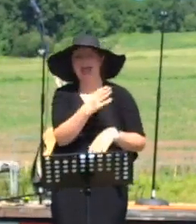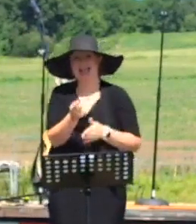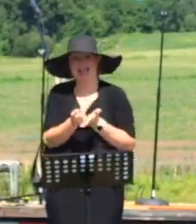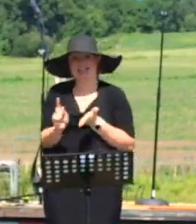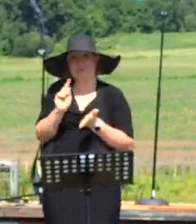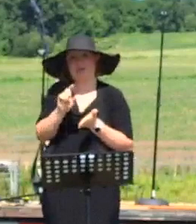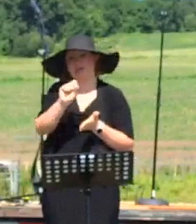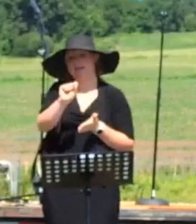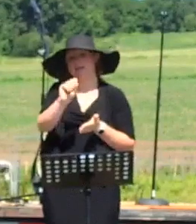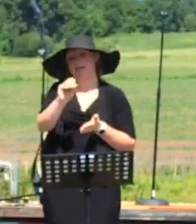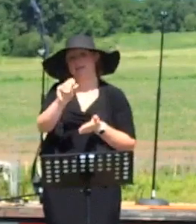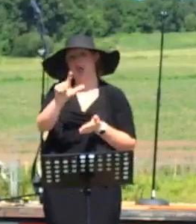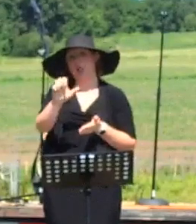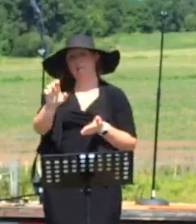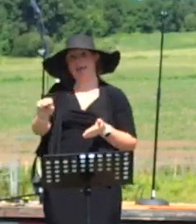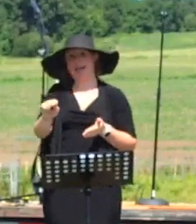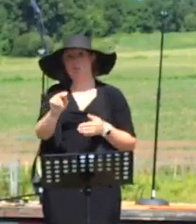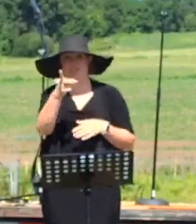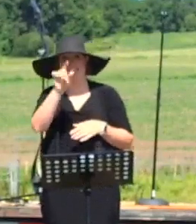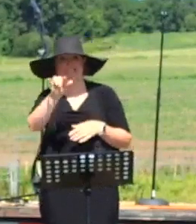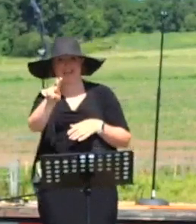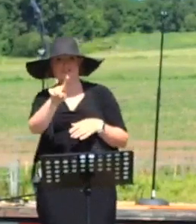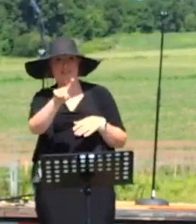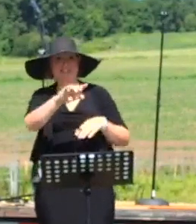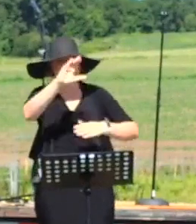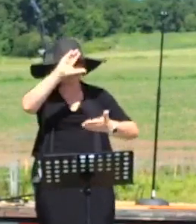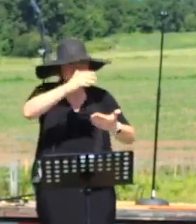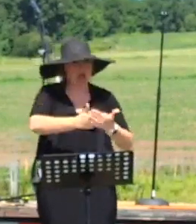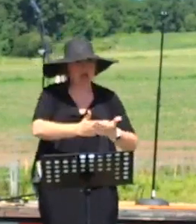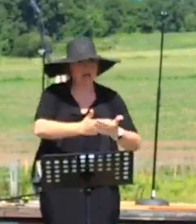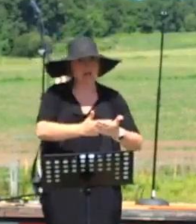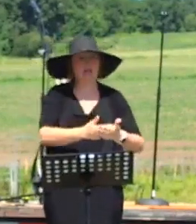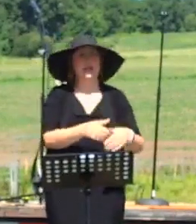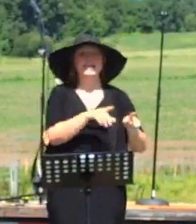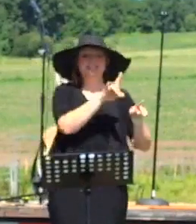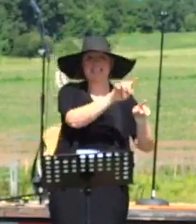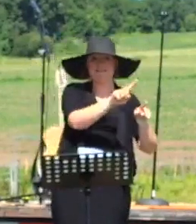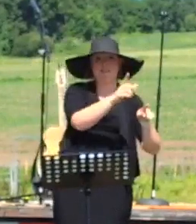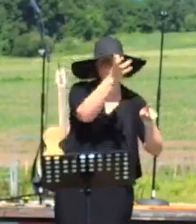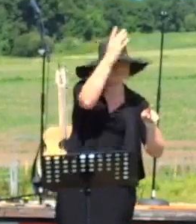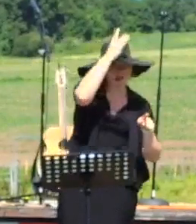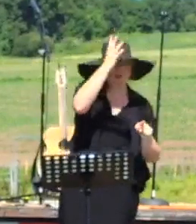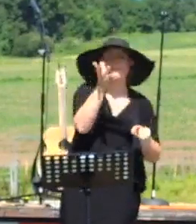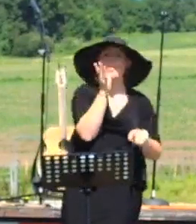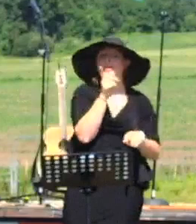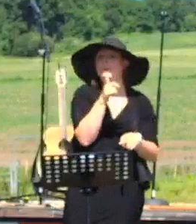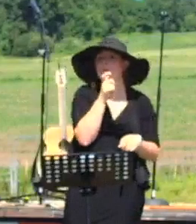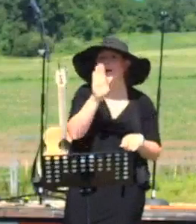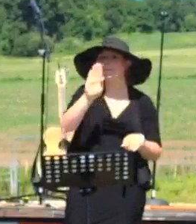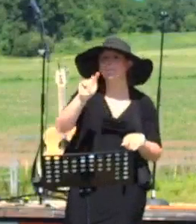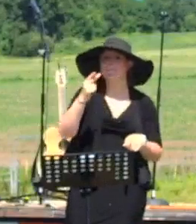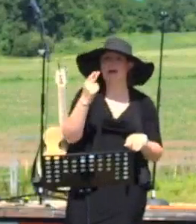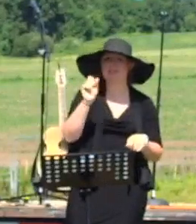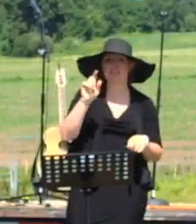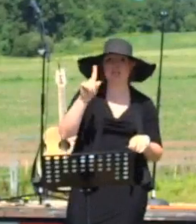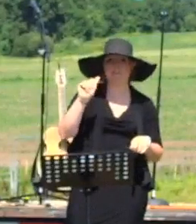was the son of David and Bathsheba. And so if you recall the story of David and Bathsheba, we talked about